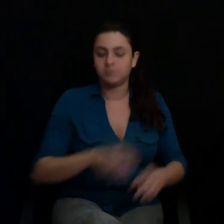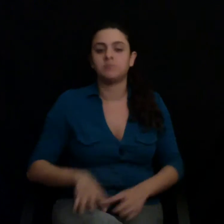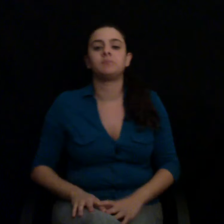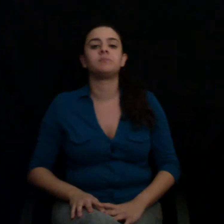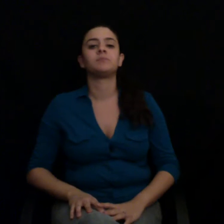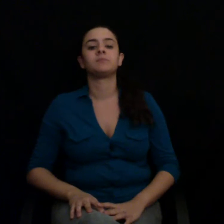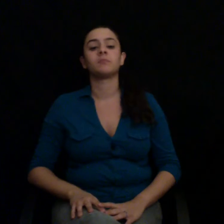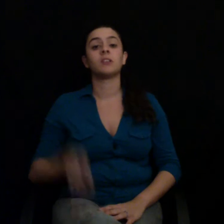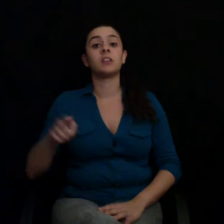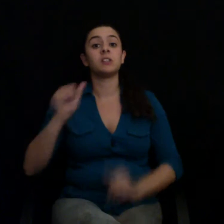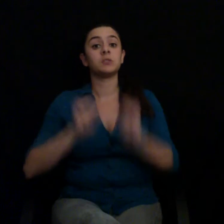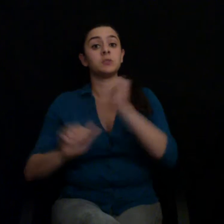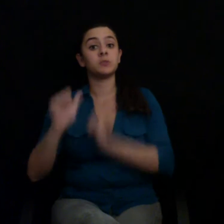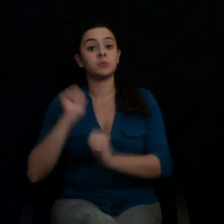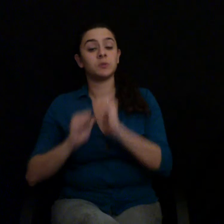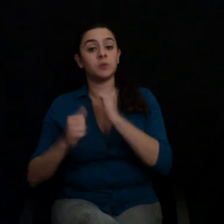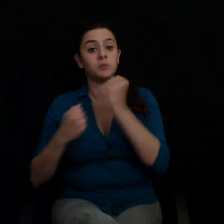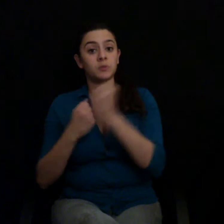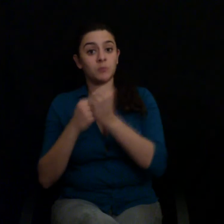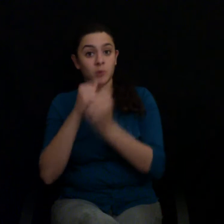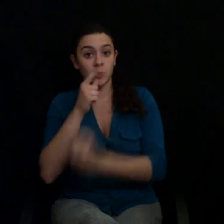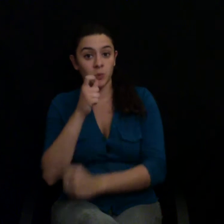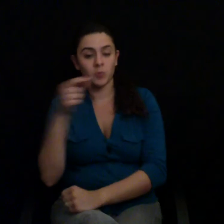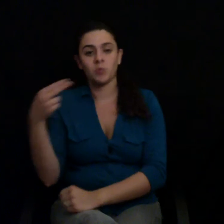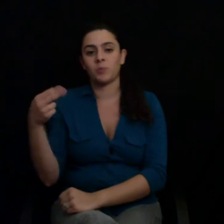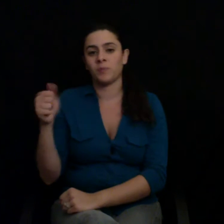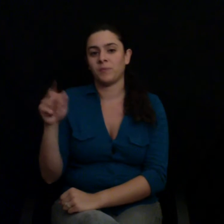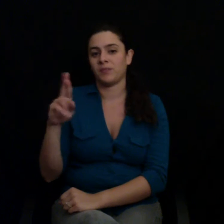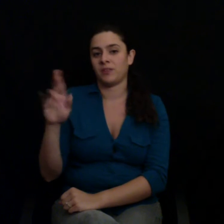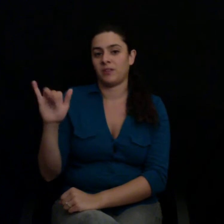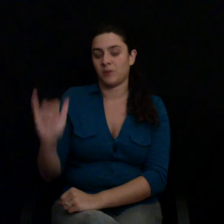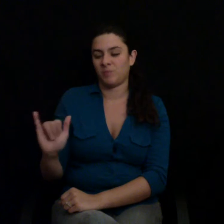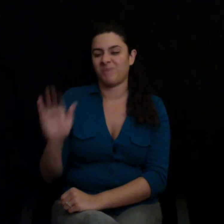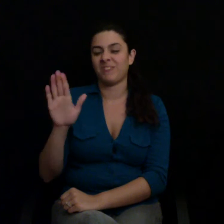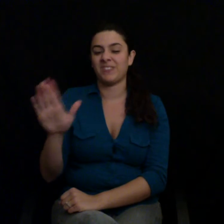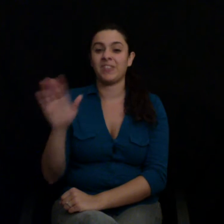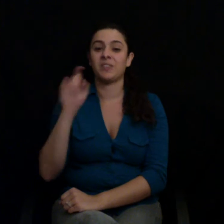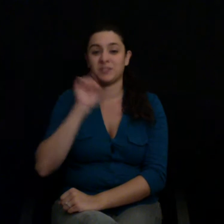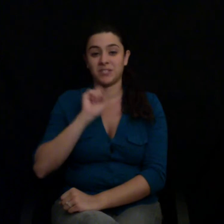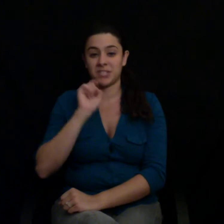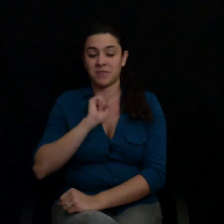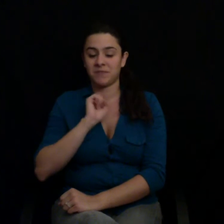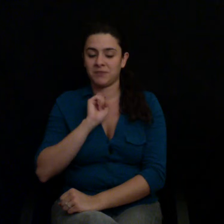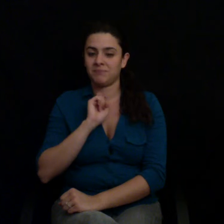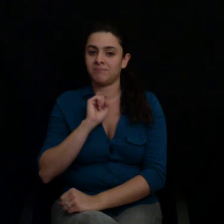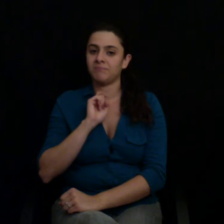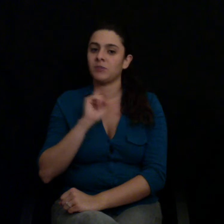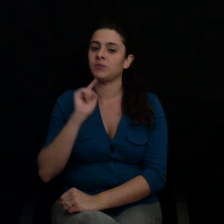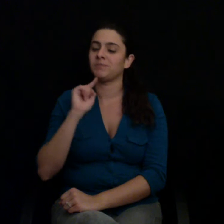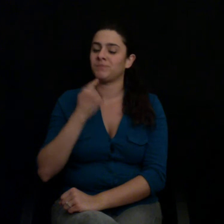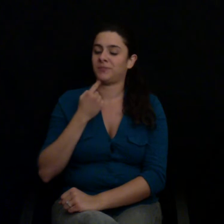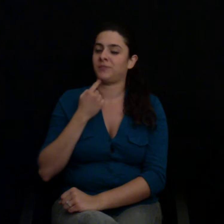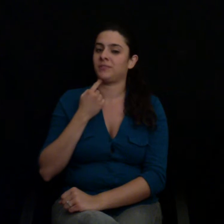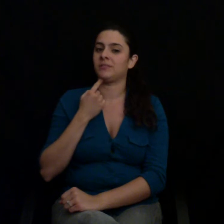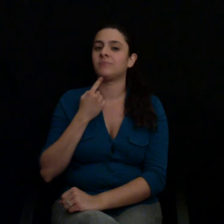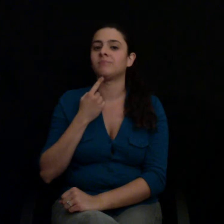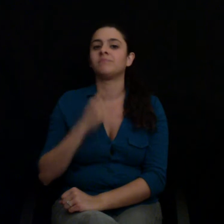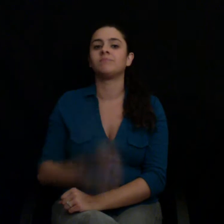This episode is brought to you by Harry's. Harry's is so serious about their shaving products while also still respecting your face and wallet. Their kits come